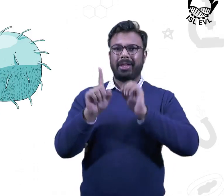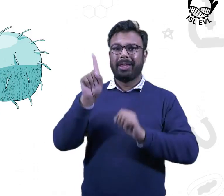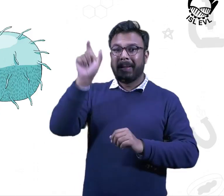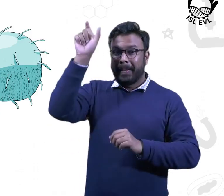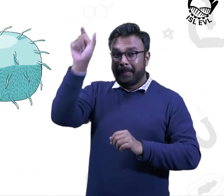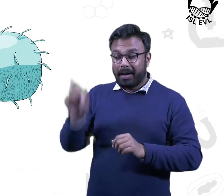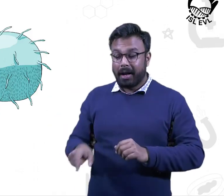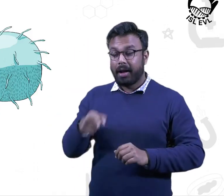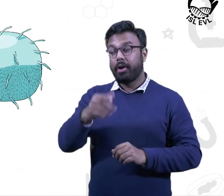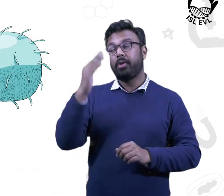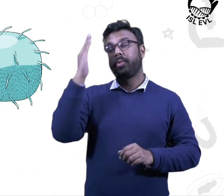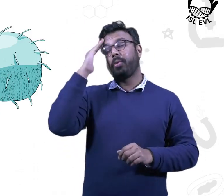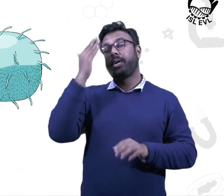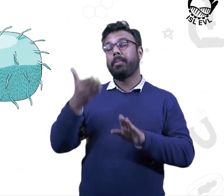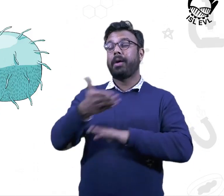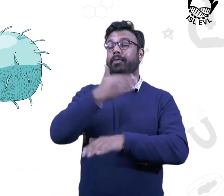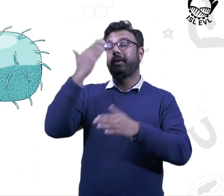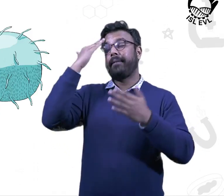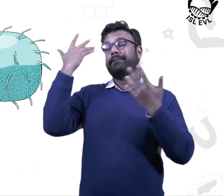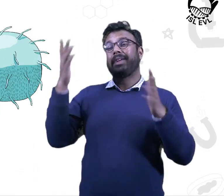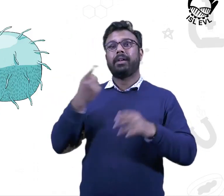No one had known